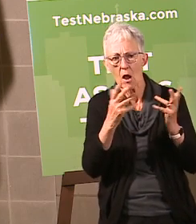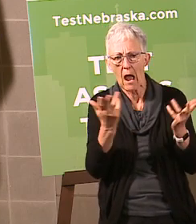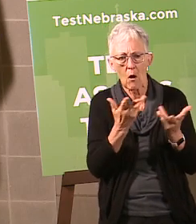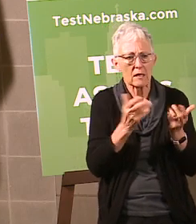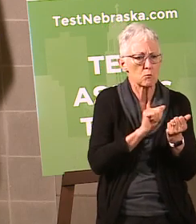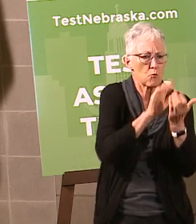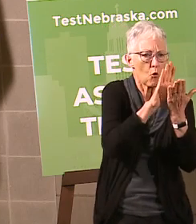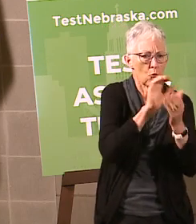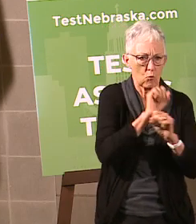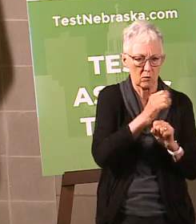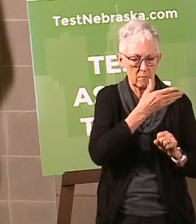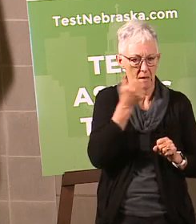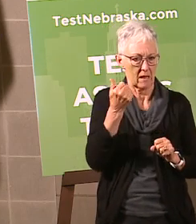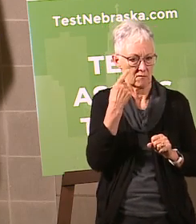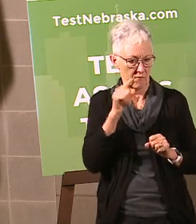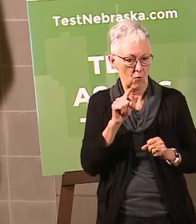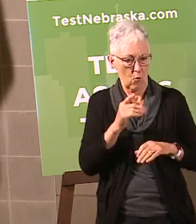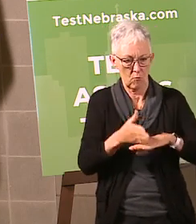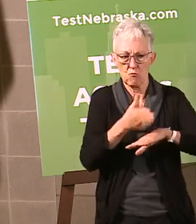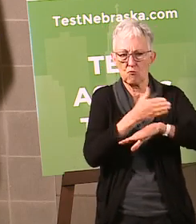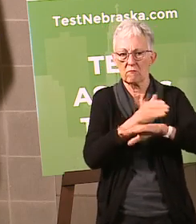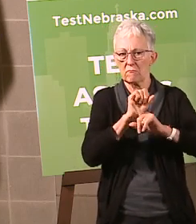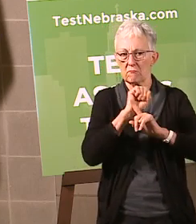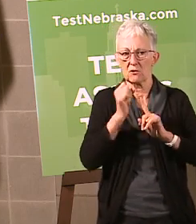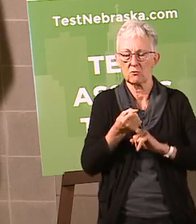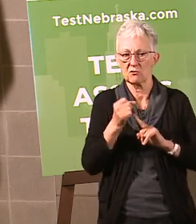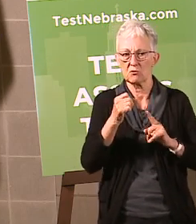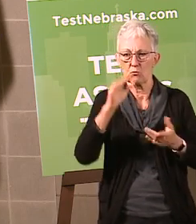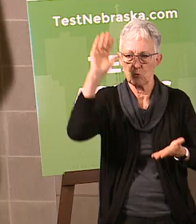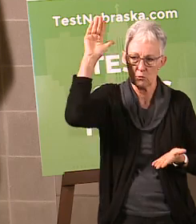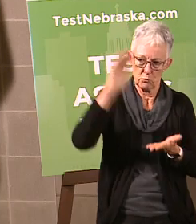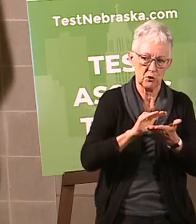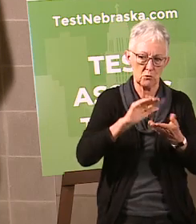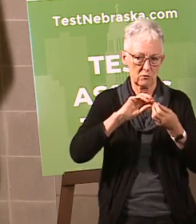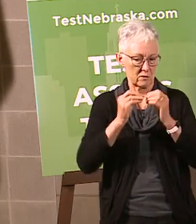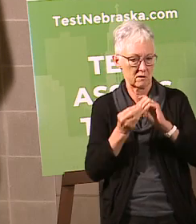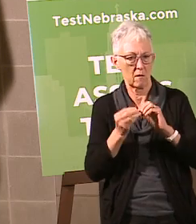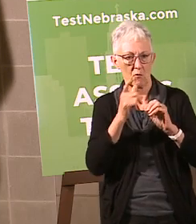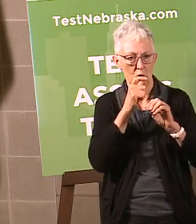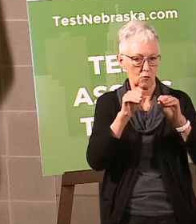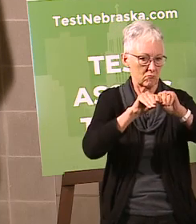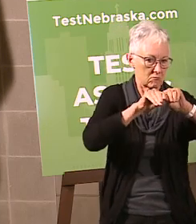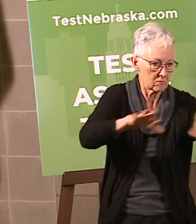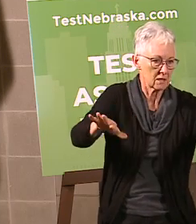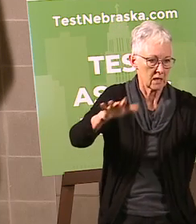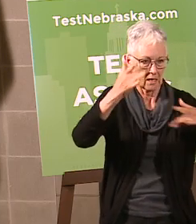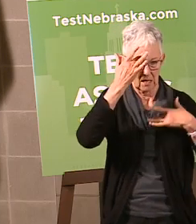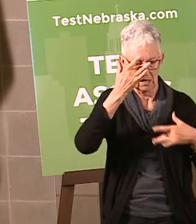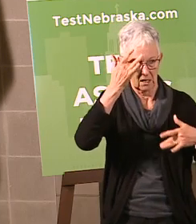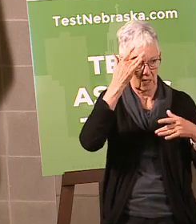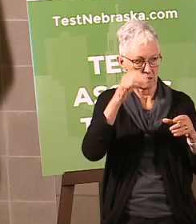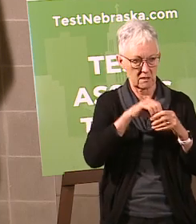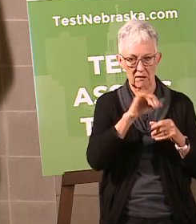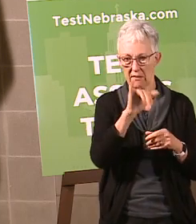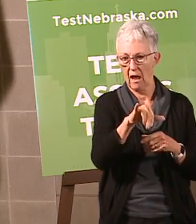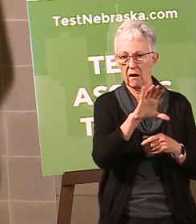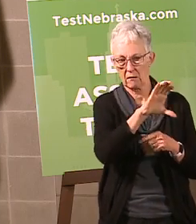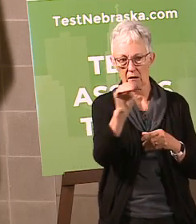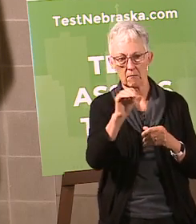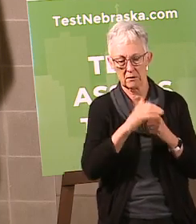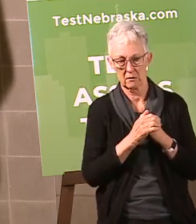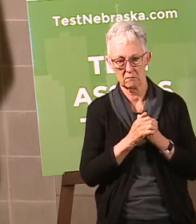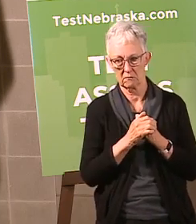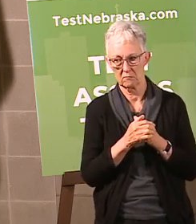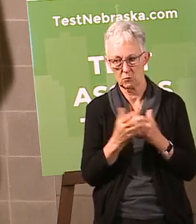as we find additional things that are going to be better. But part of it is just working that playbook that we've got already to make sure that the meat processors are doing all they